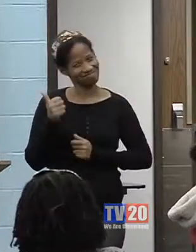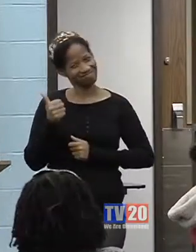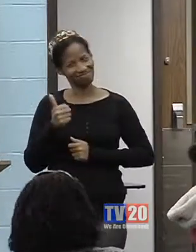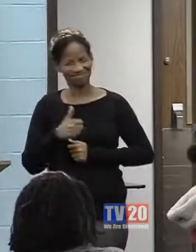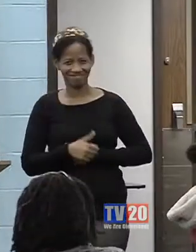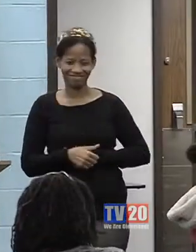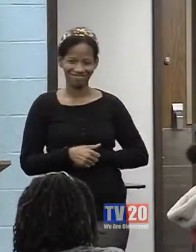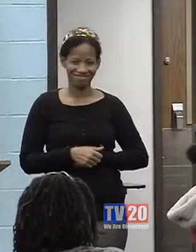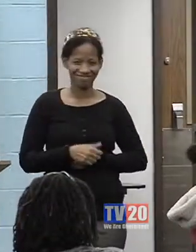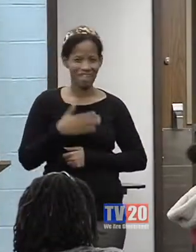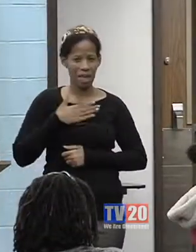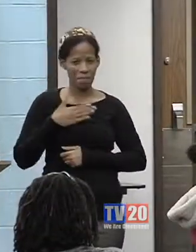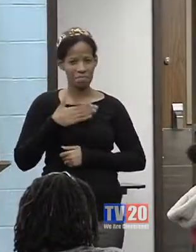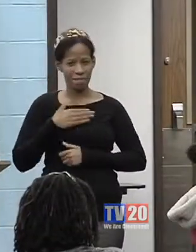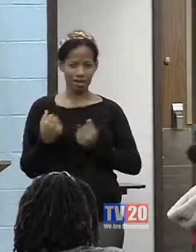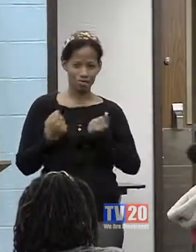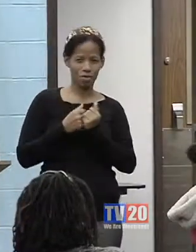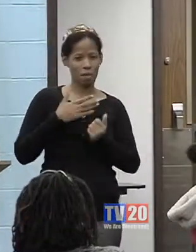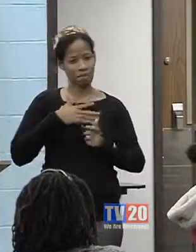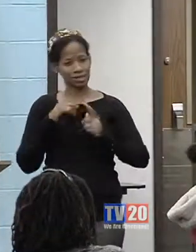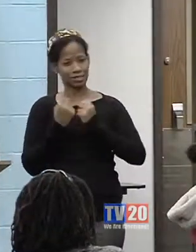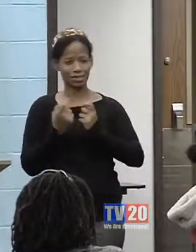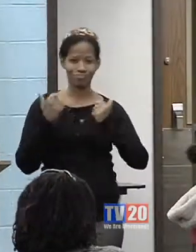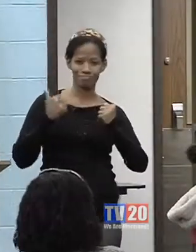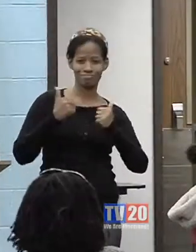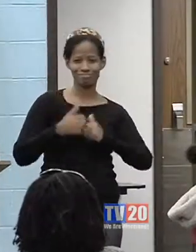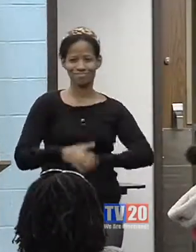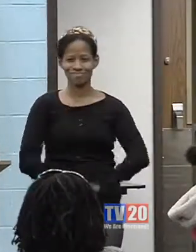know, a Glenville Tower Blooder.